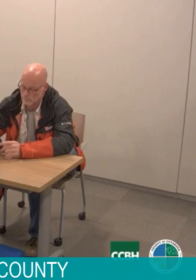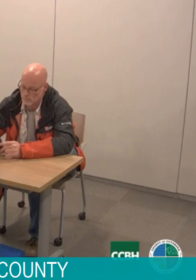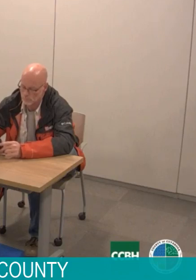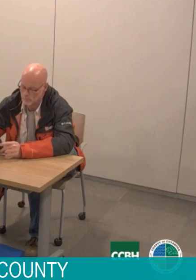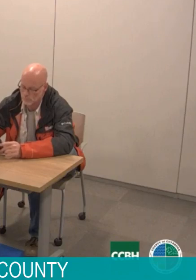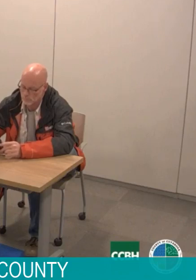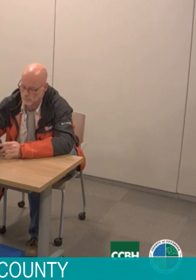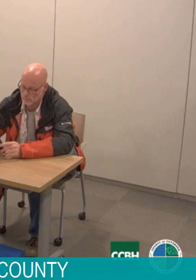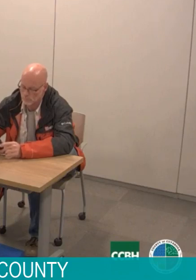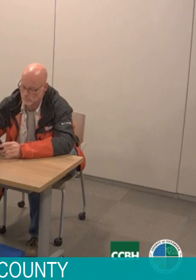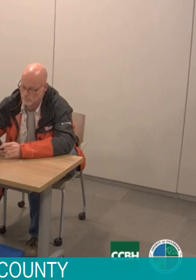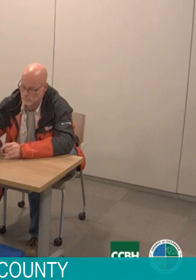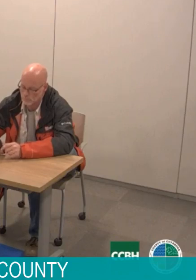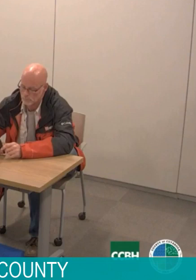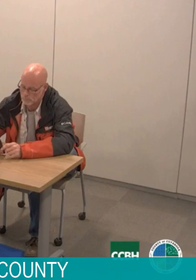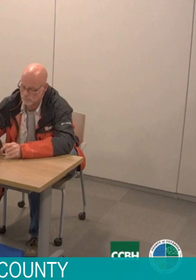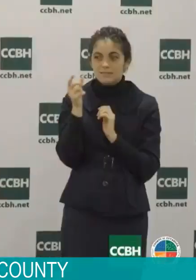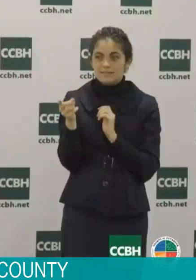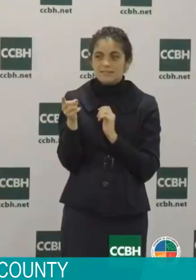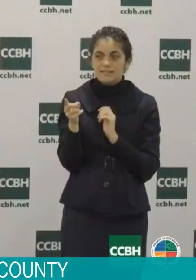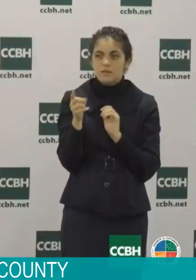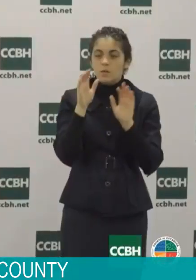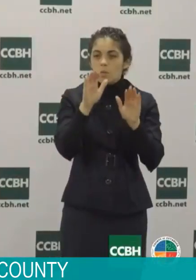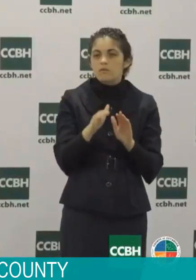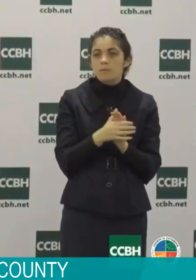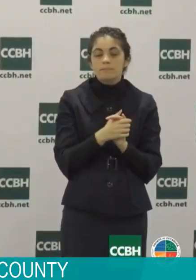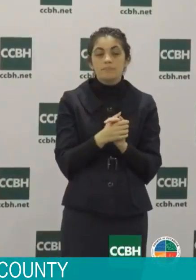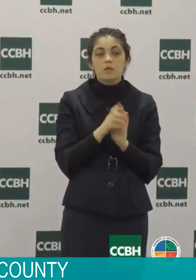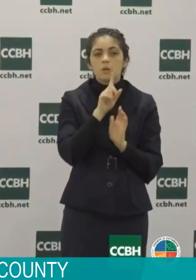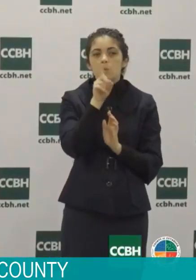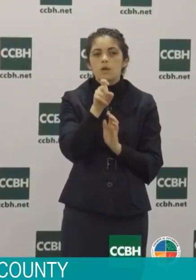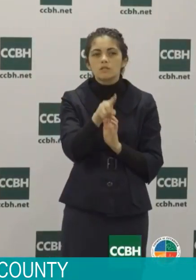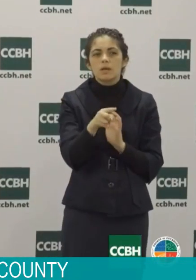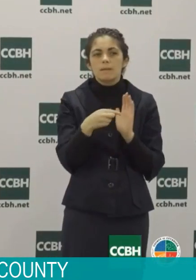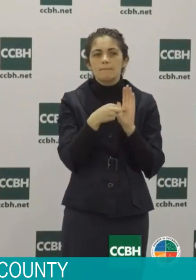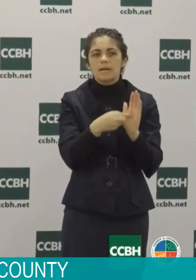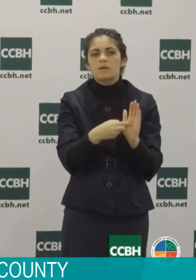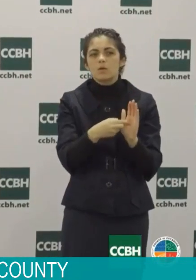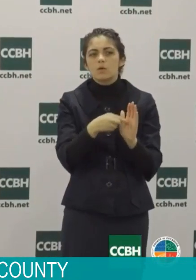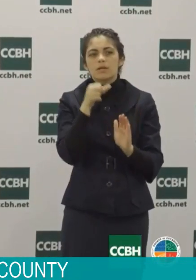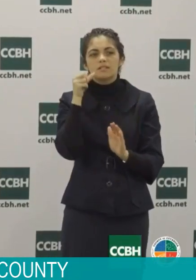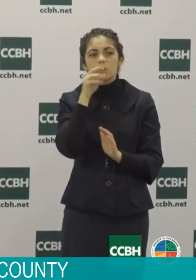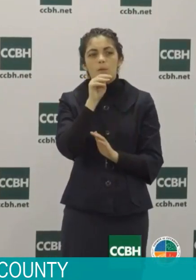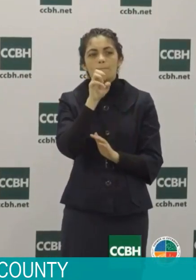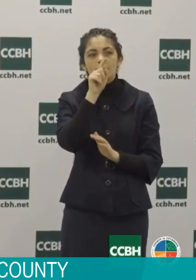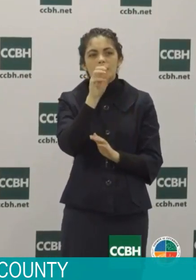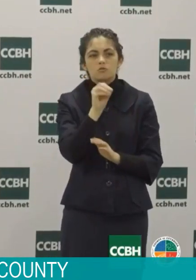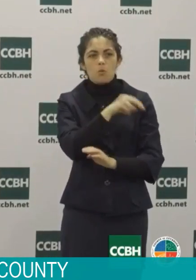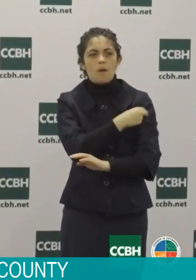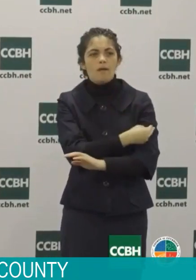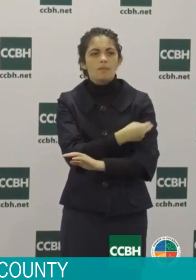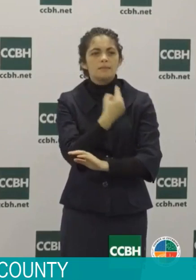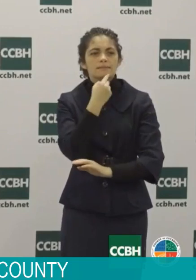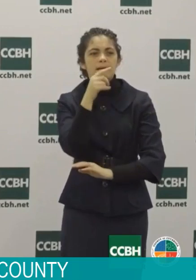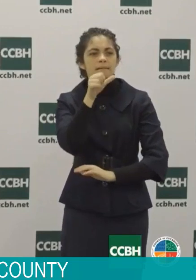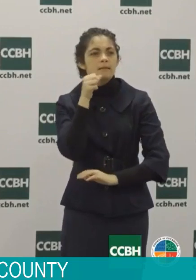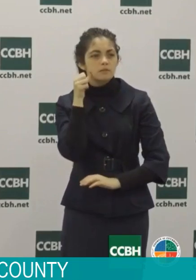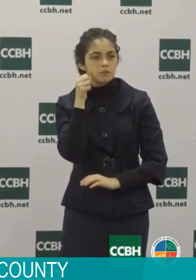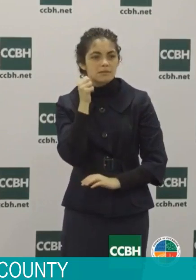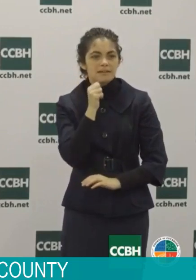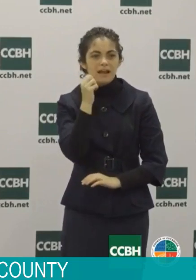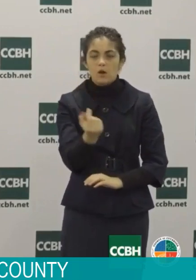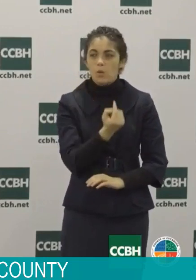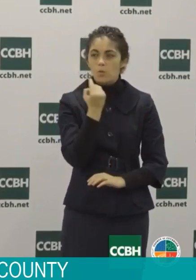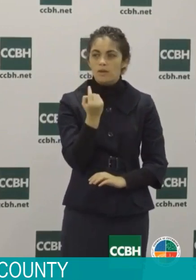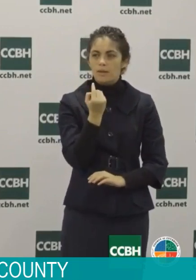do you think of that particular one? Great. So the question is, what do I think about the model that our Metro Health partners released yesterday that talks not about